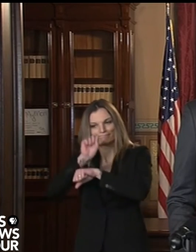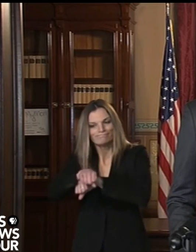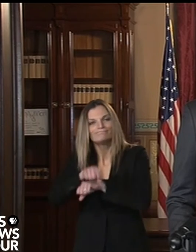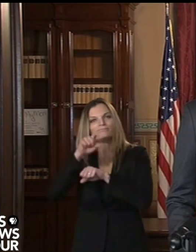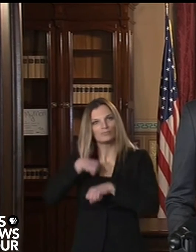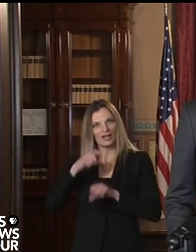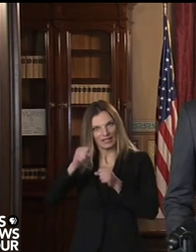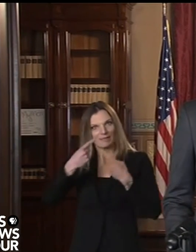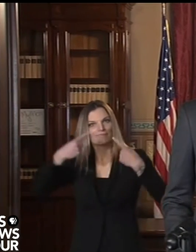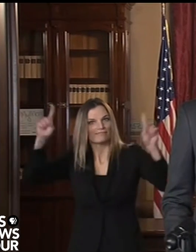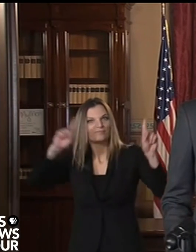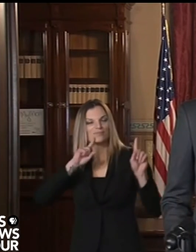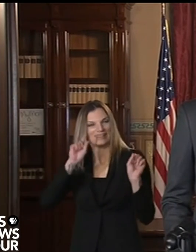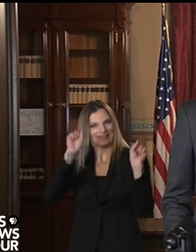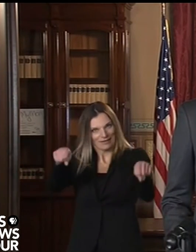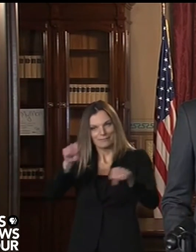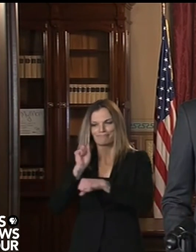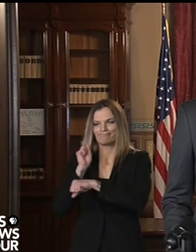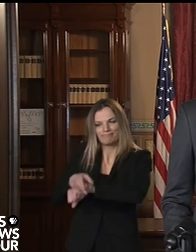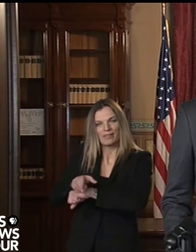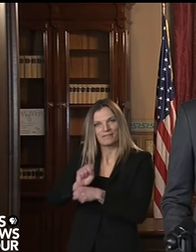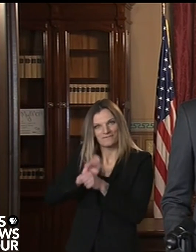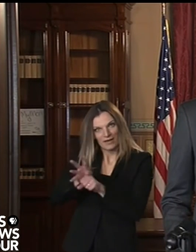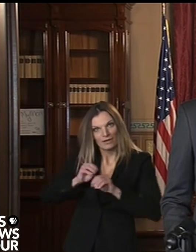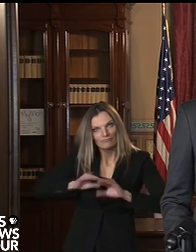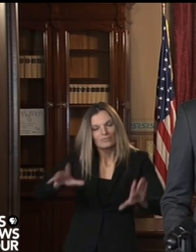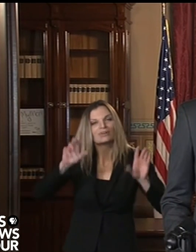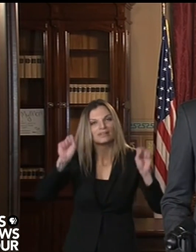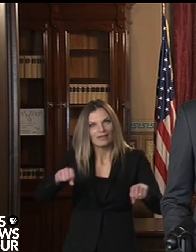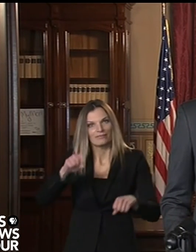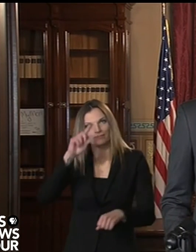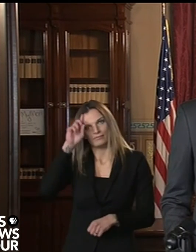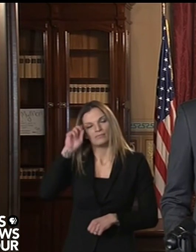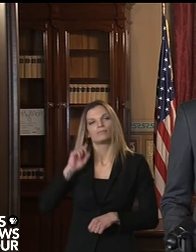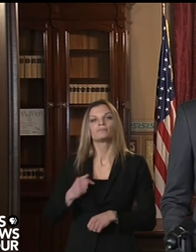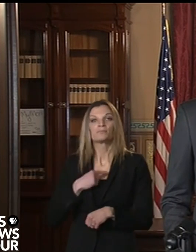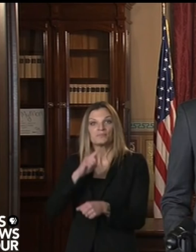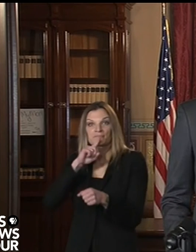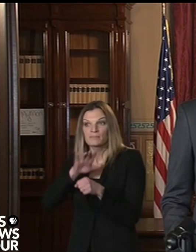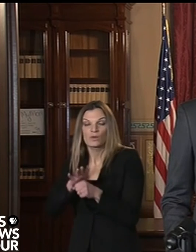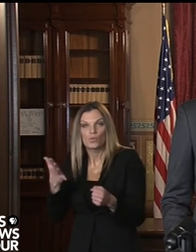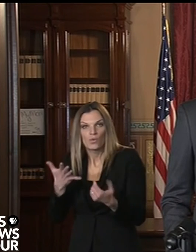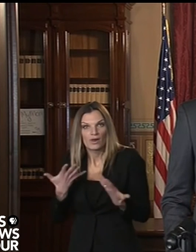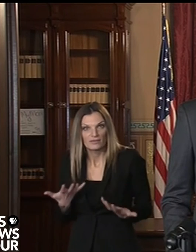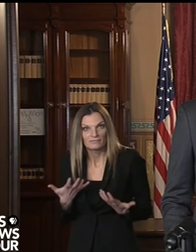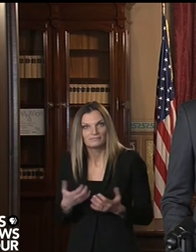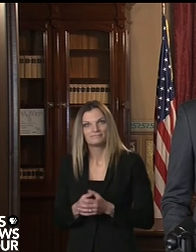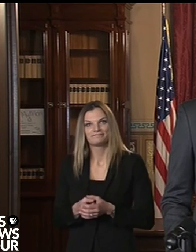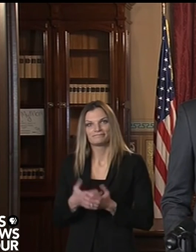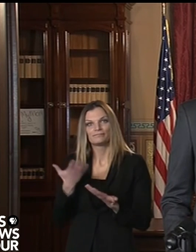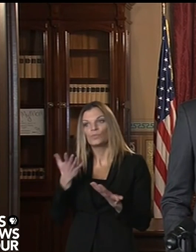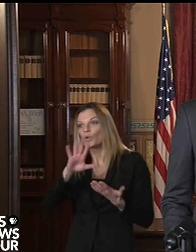and for all get past this virus. We are committed to listening to and answering all the questions that people in